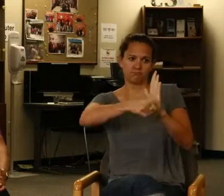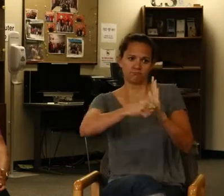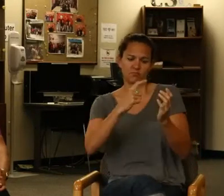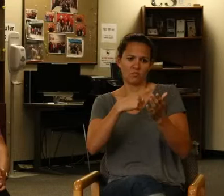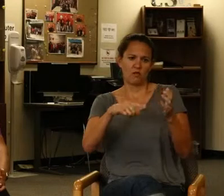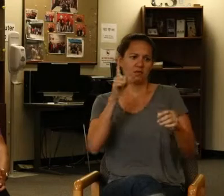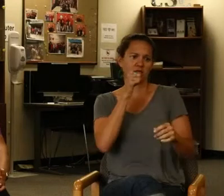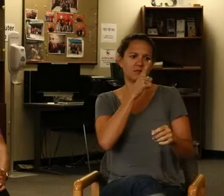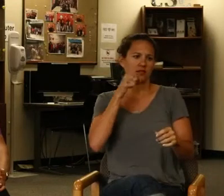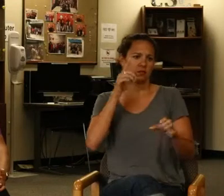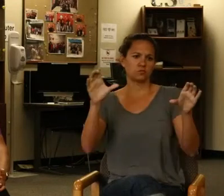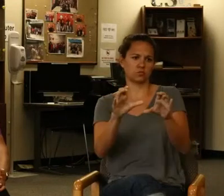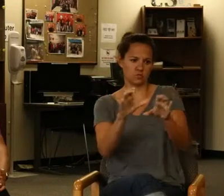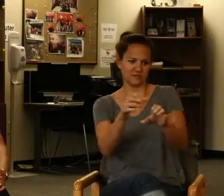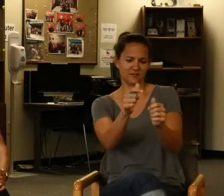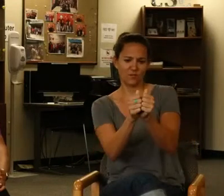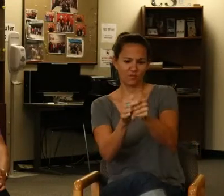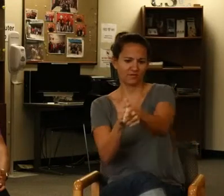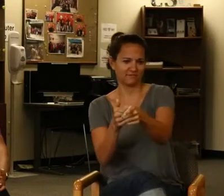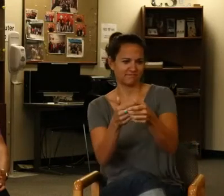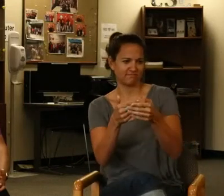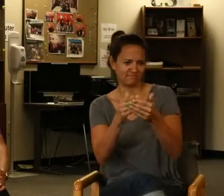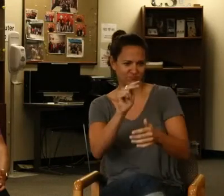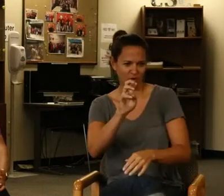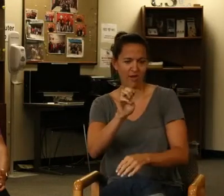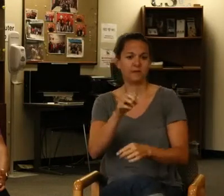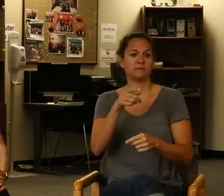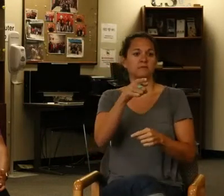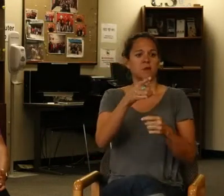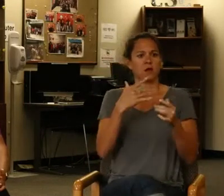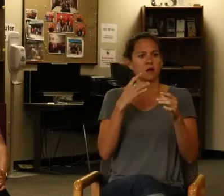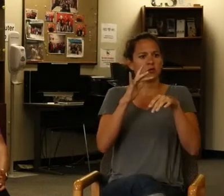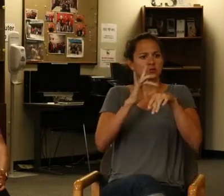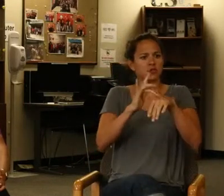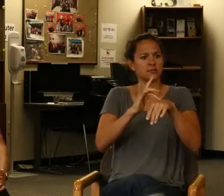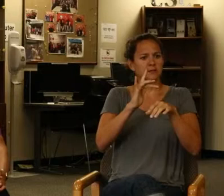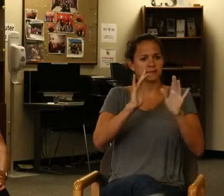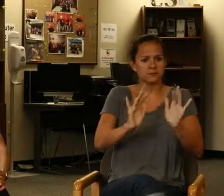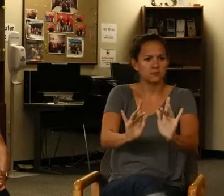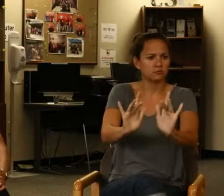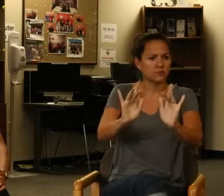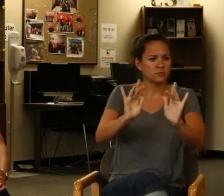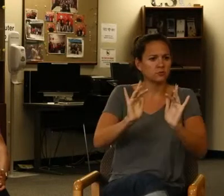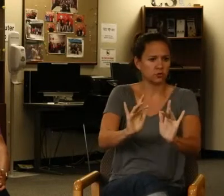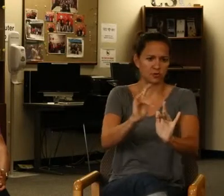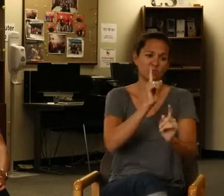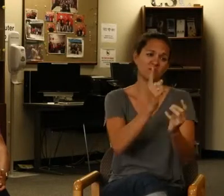I also want to just emphasize to you what Linda was doing right here with Trey. Touching things, touching